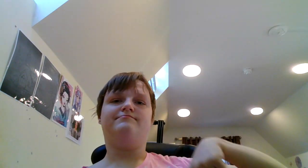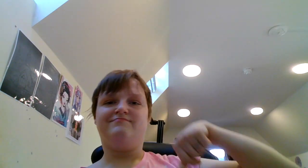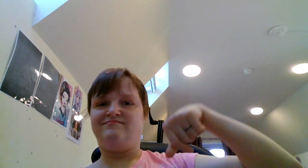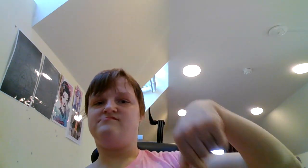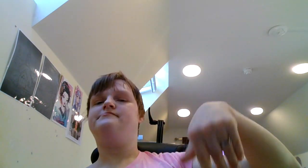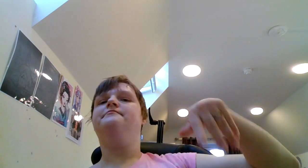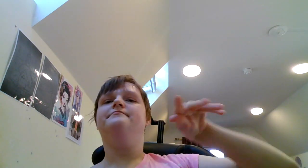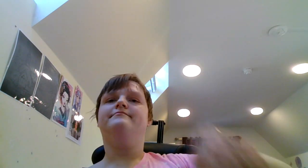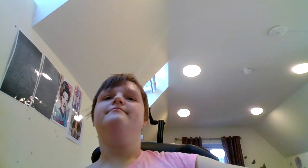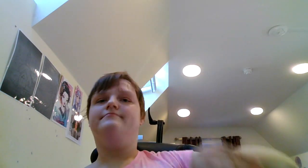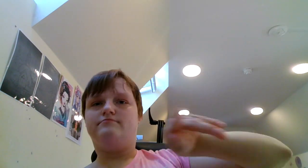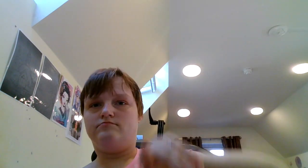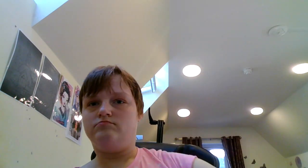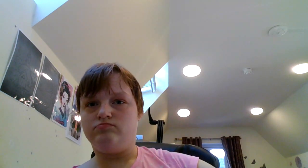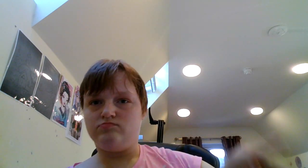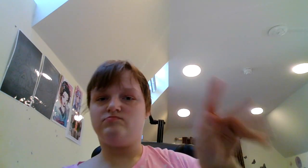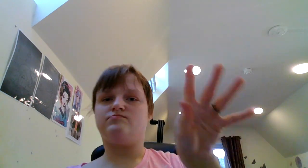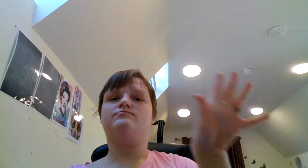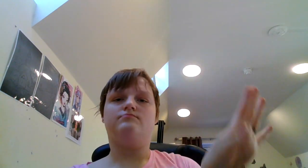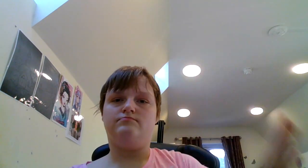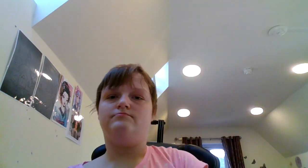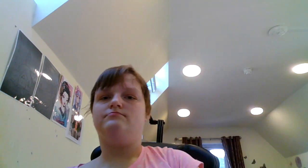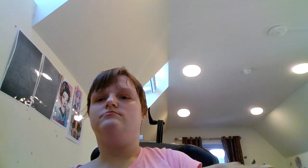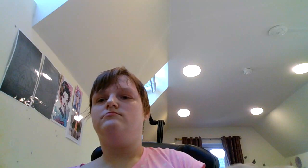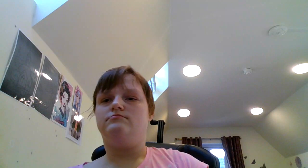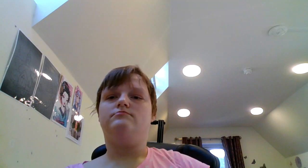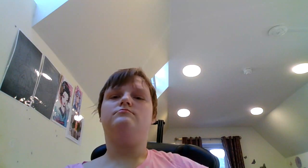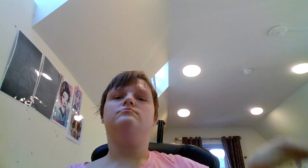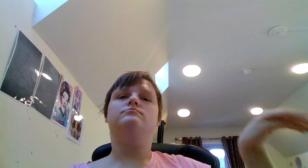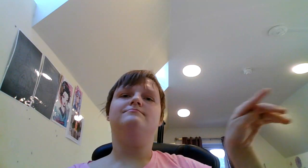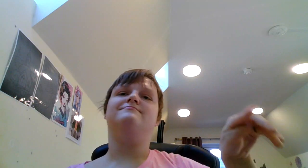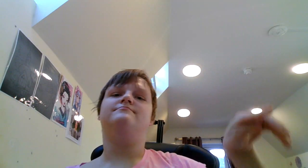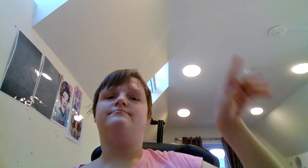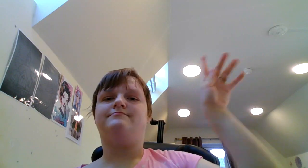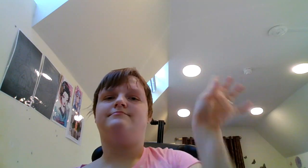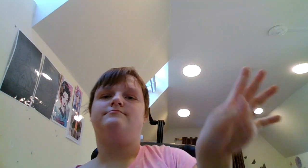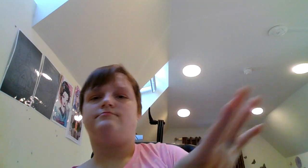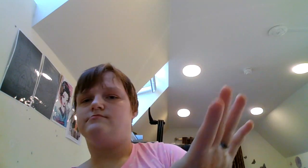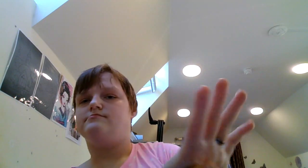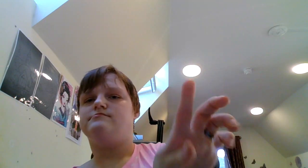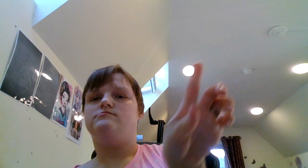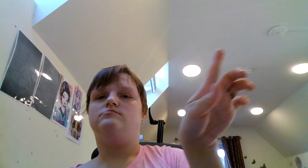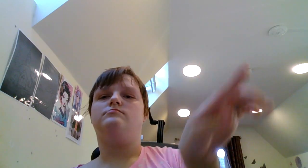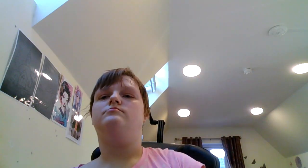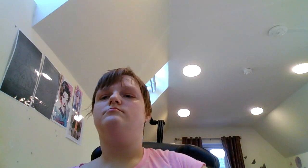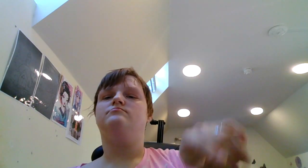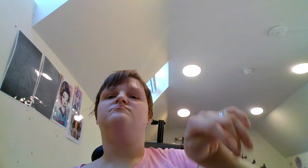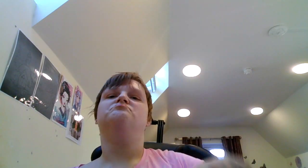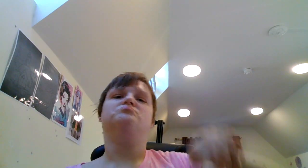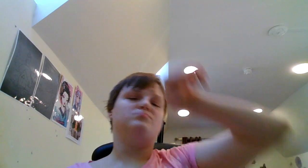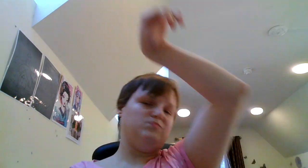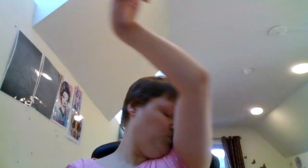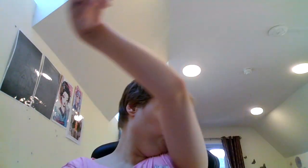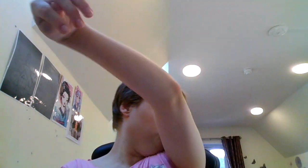the past 85 years your support has allowed our scientists to make more life-changing discoveries.